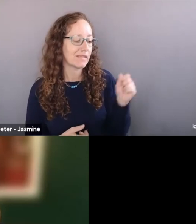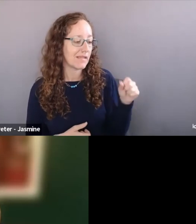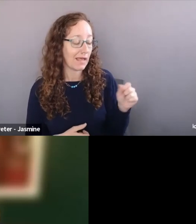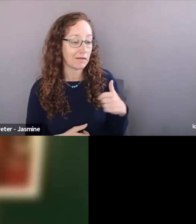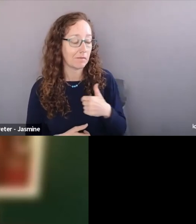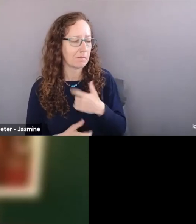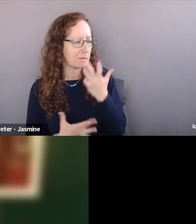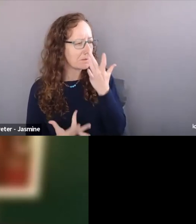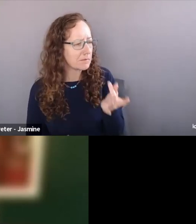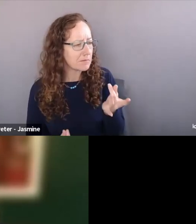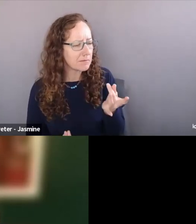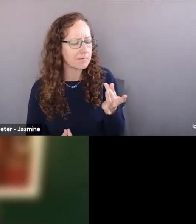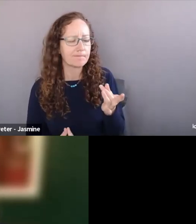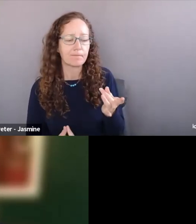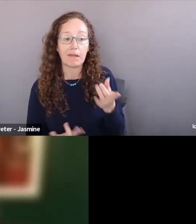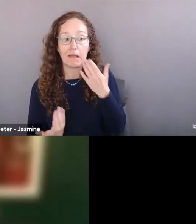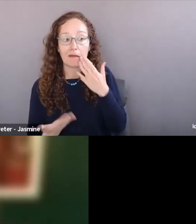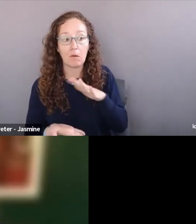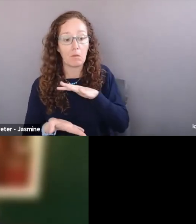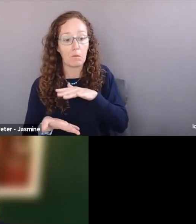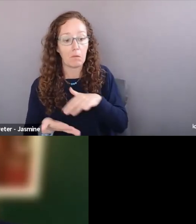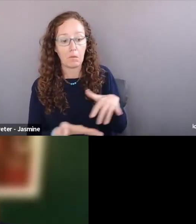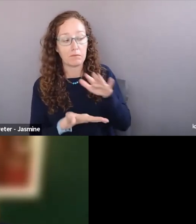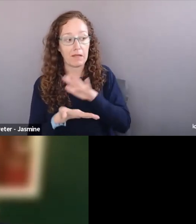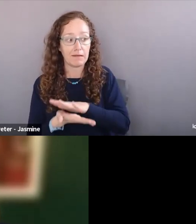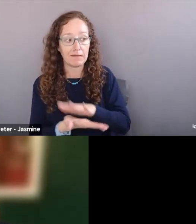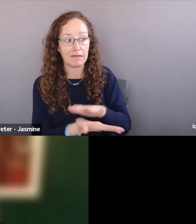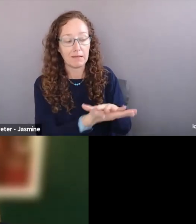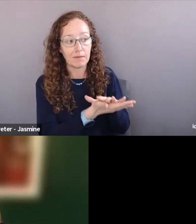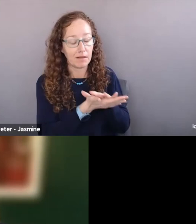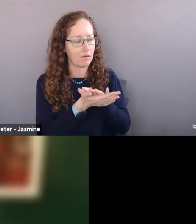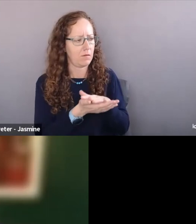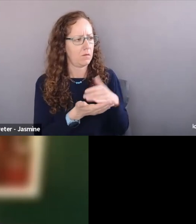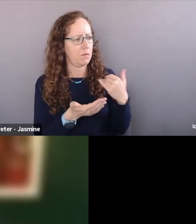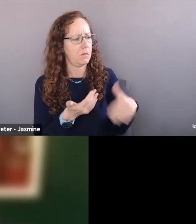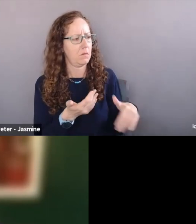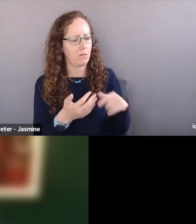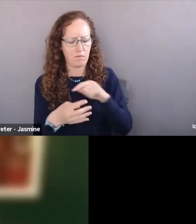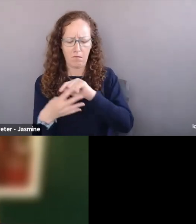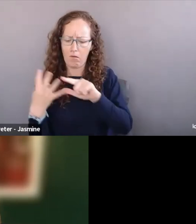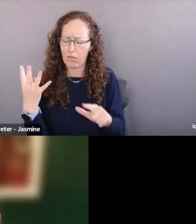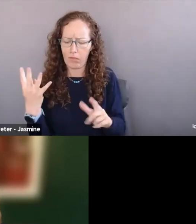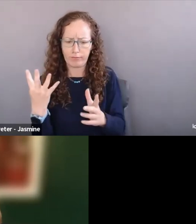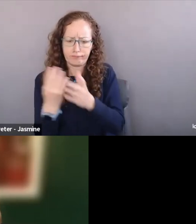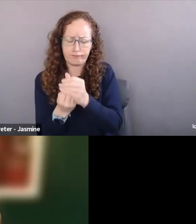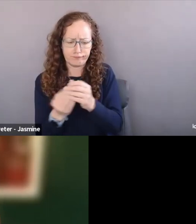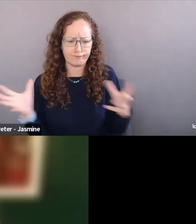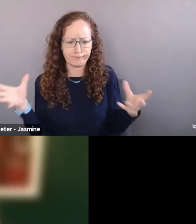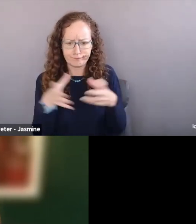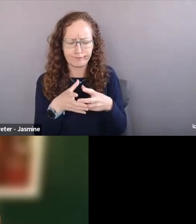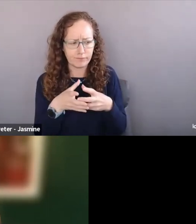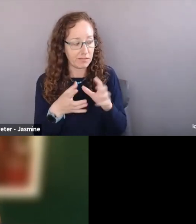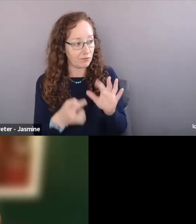academia it's very rare to bring together all of those communities. So it was a little bit out